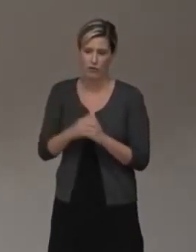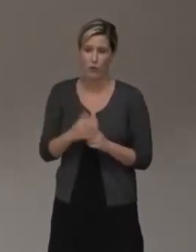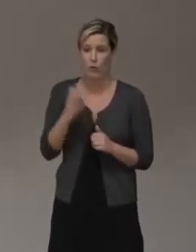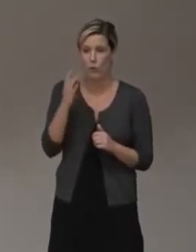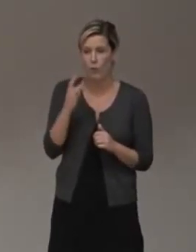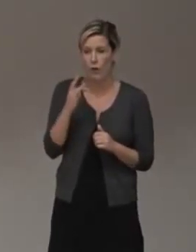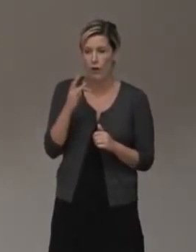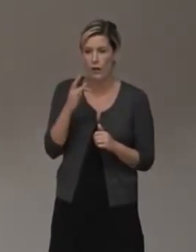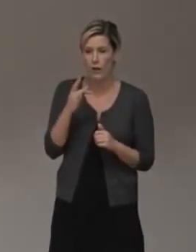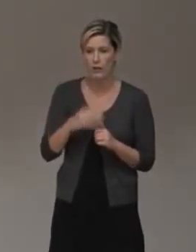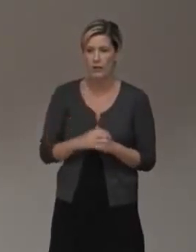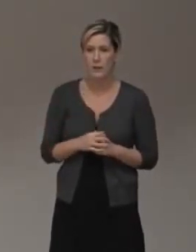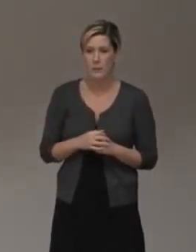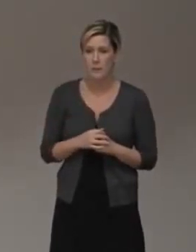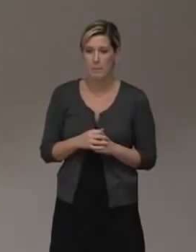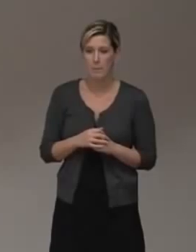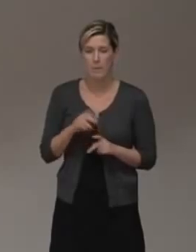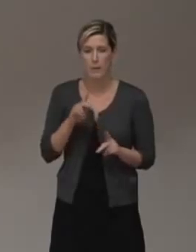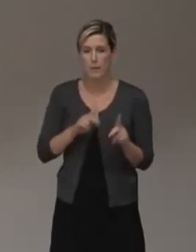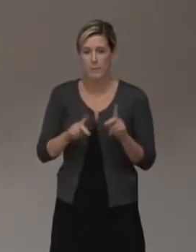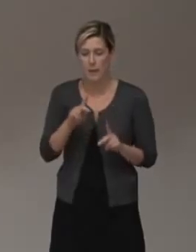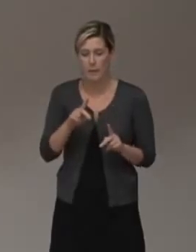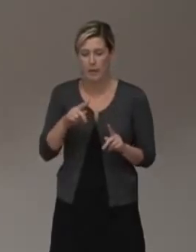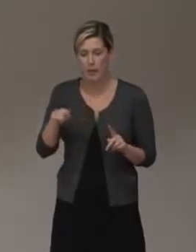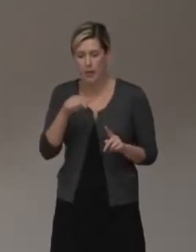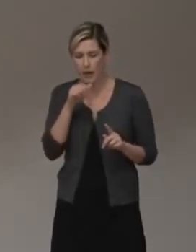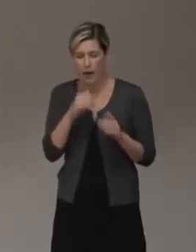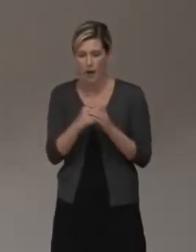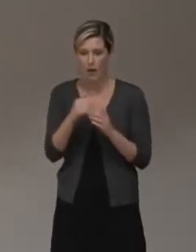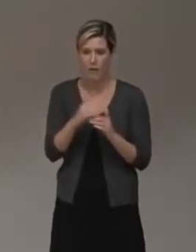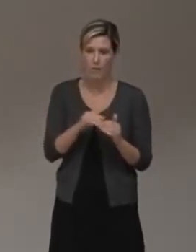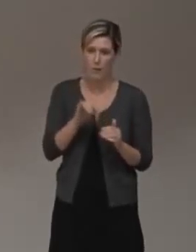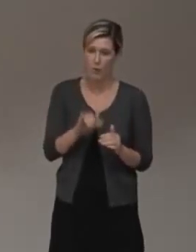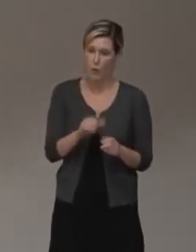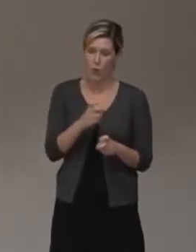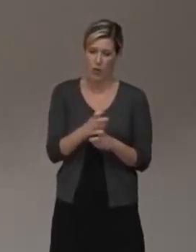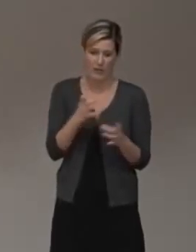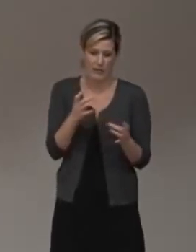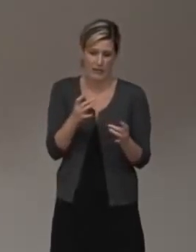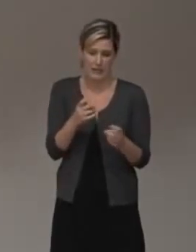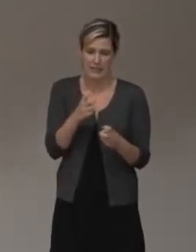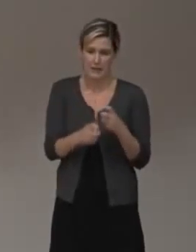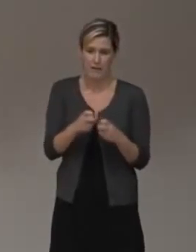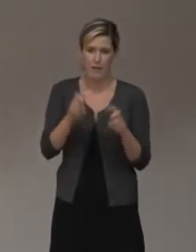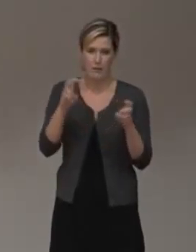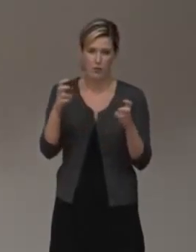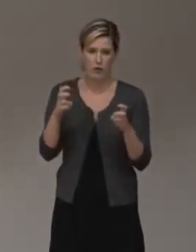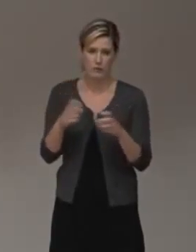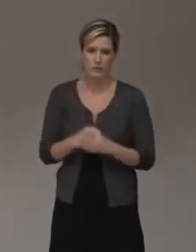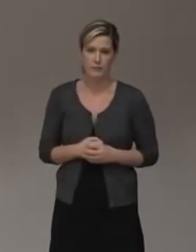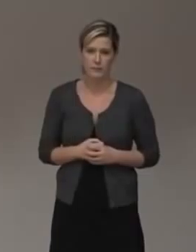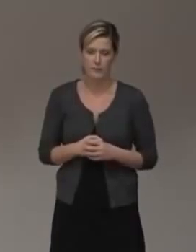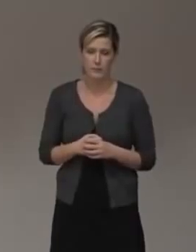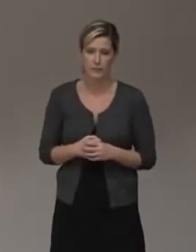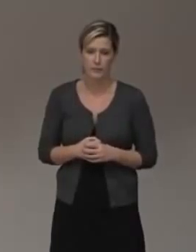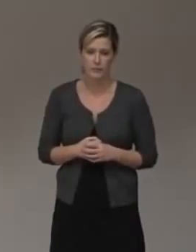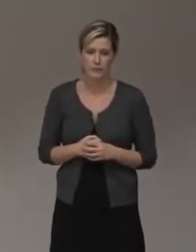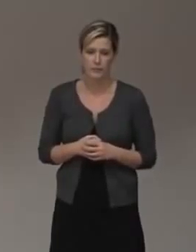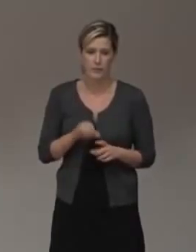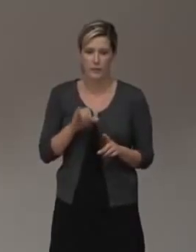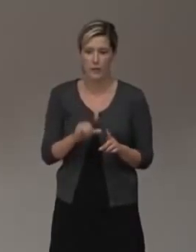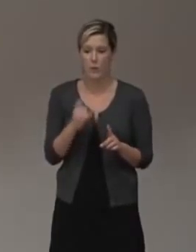people are not comfortable talking about these difficult subjects. So that's one point I